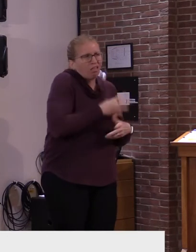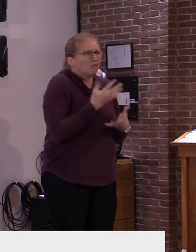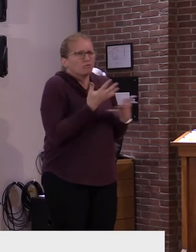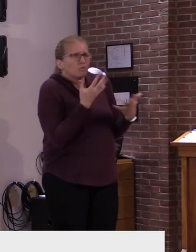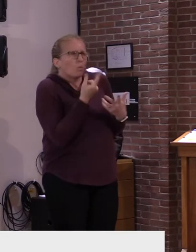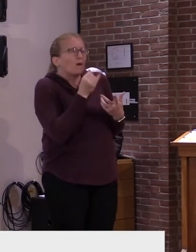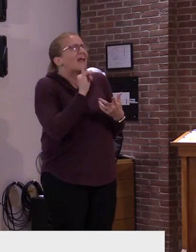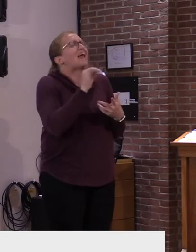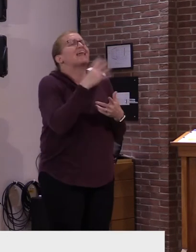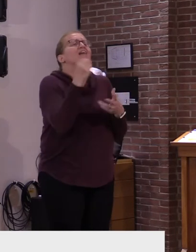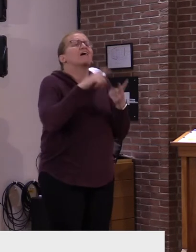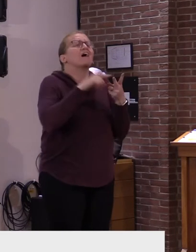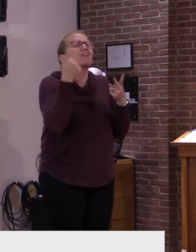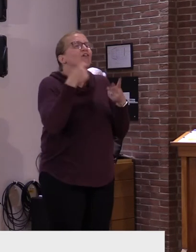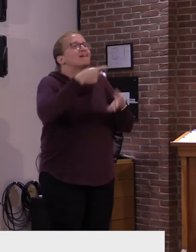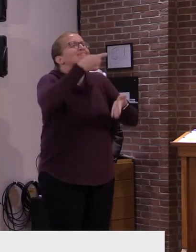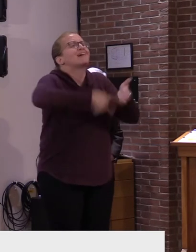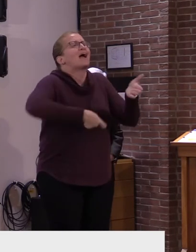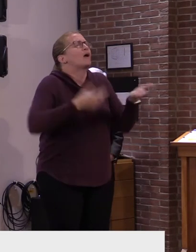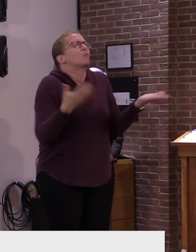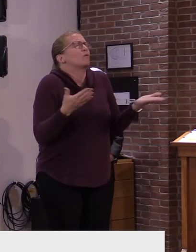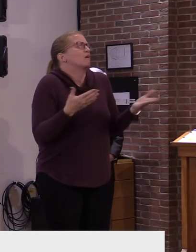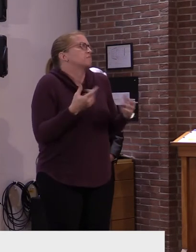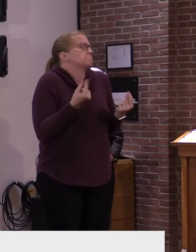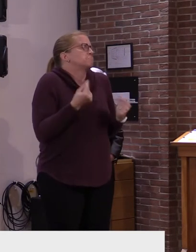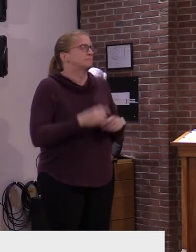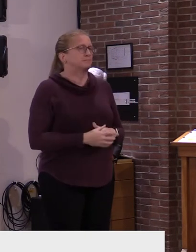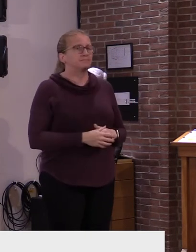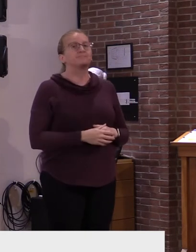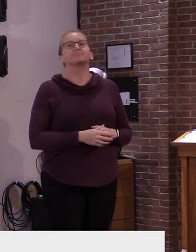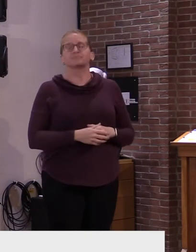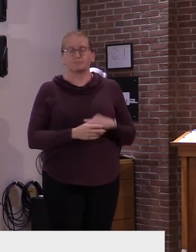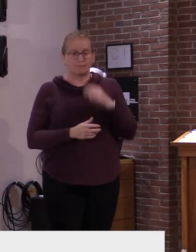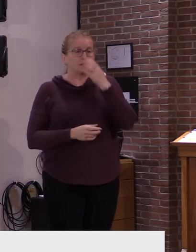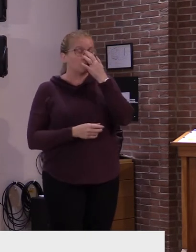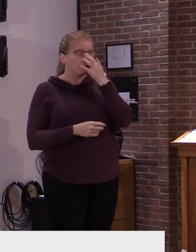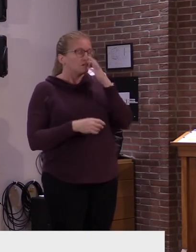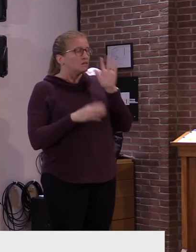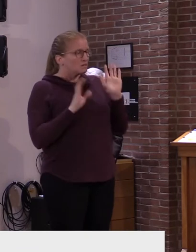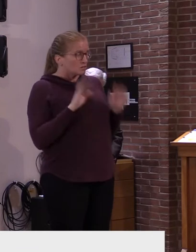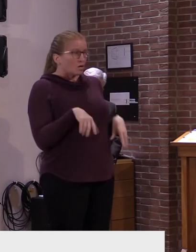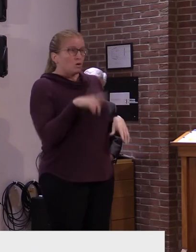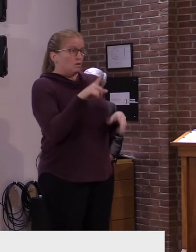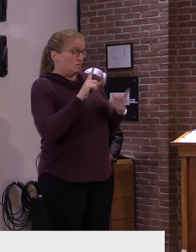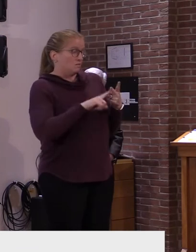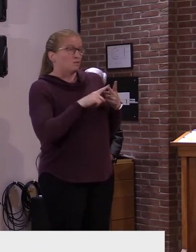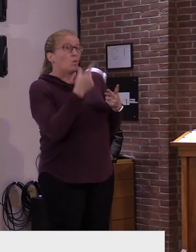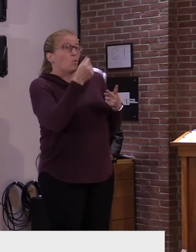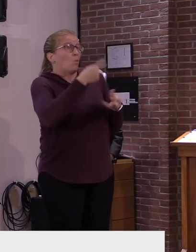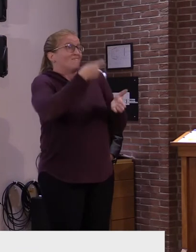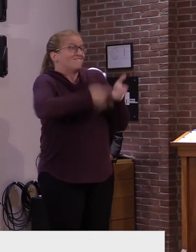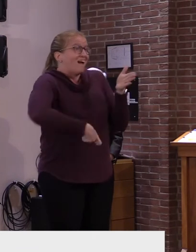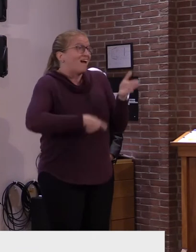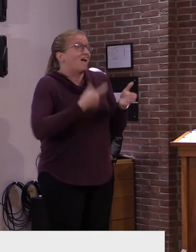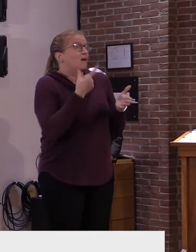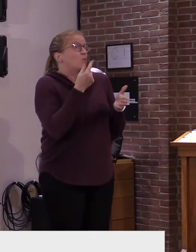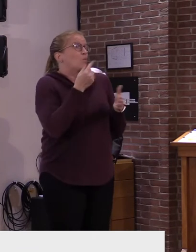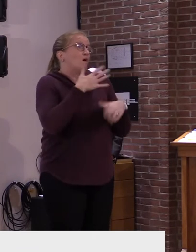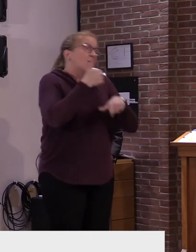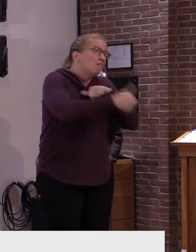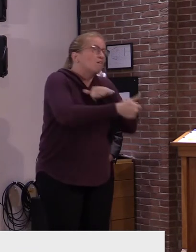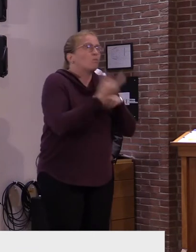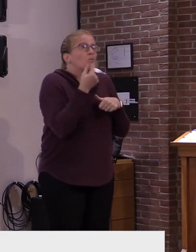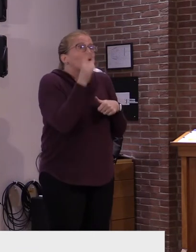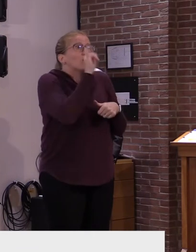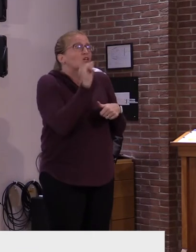thanks for the question calvin uh working from back to front um we haven't yet contemplated uh exactly what enforcement uh would would